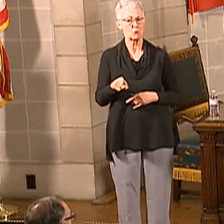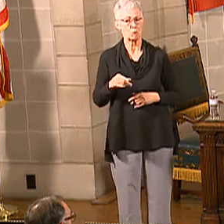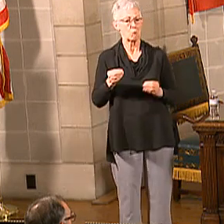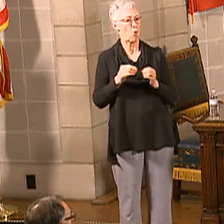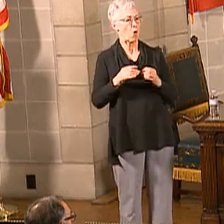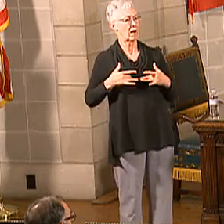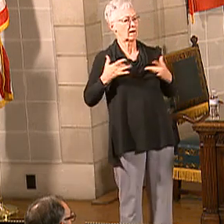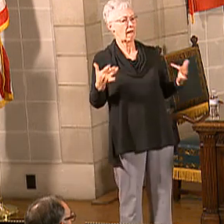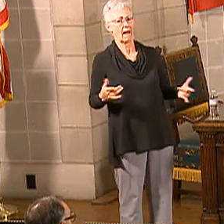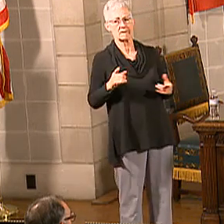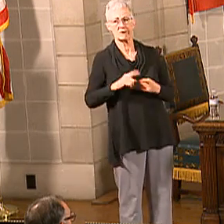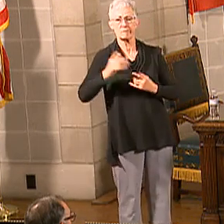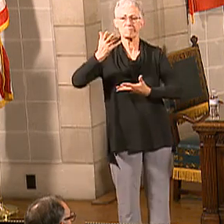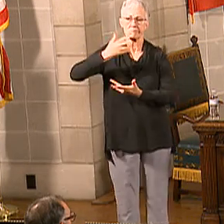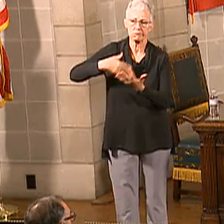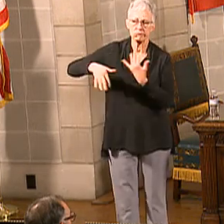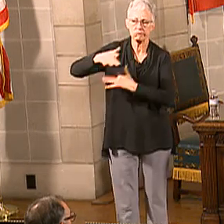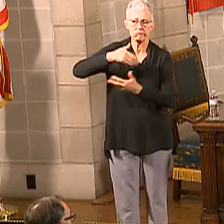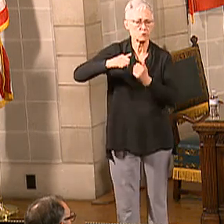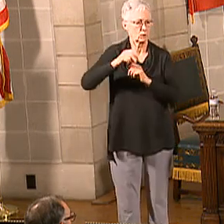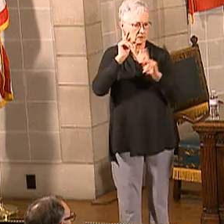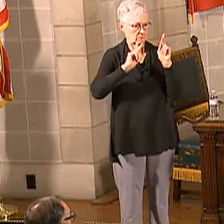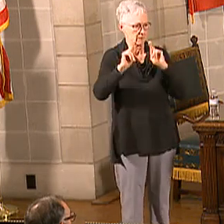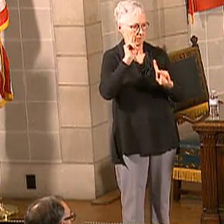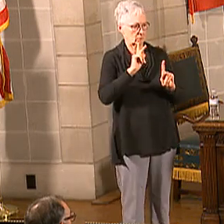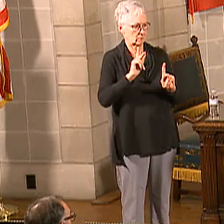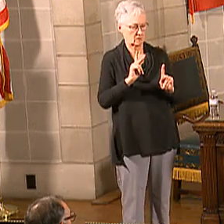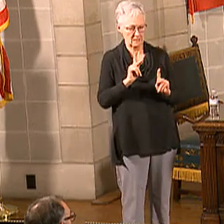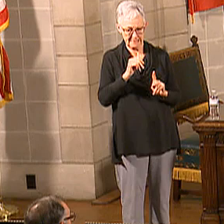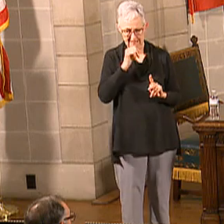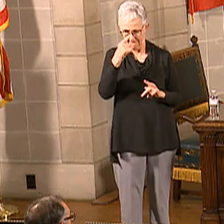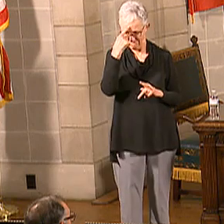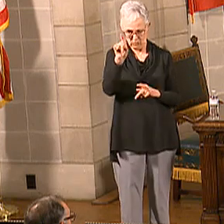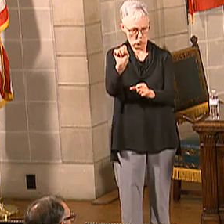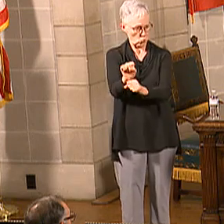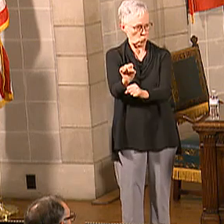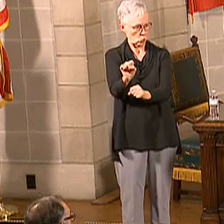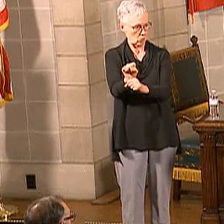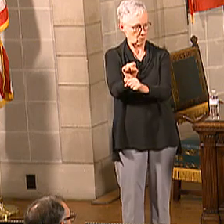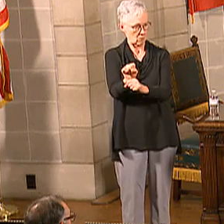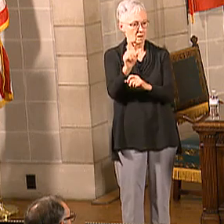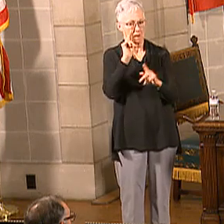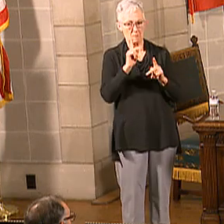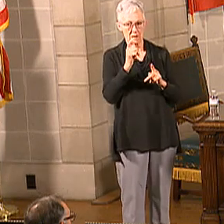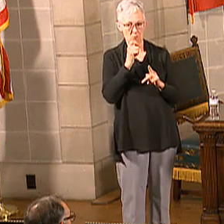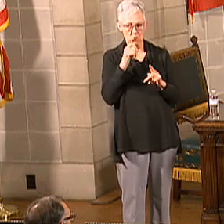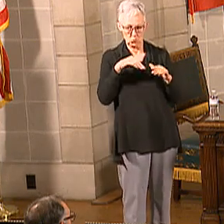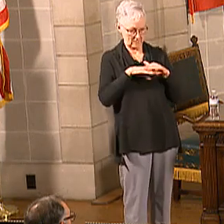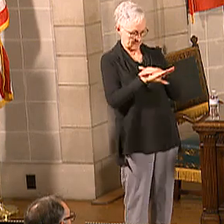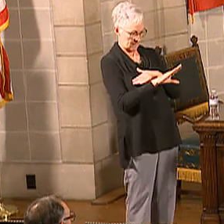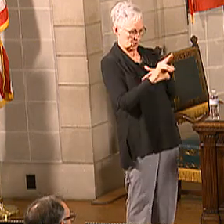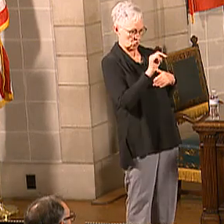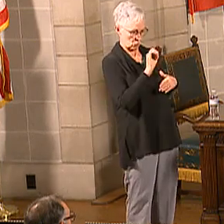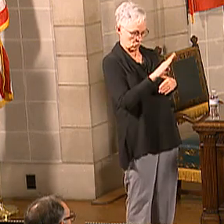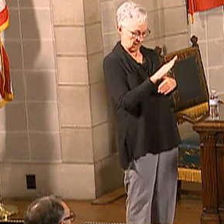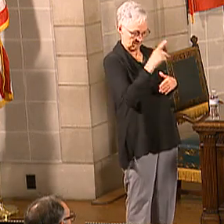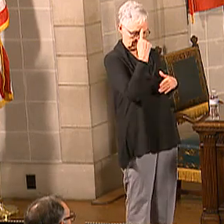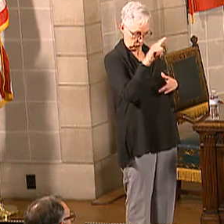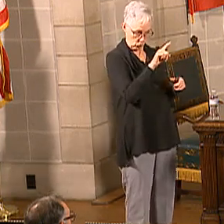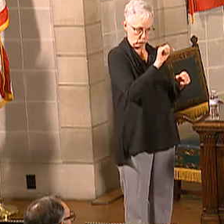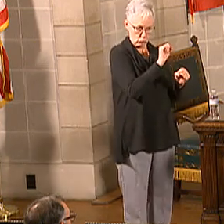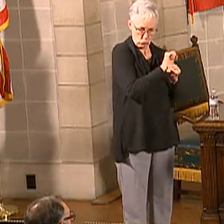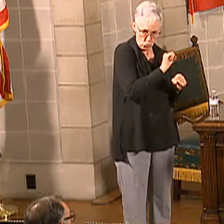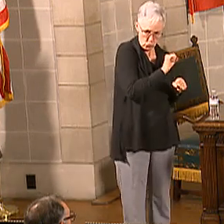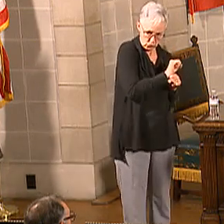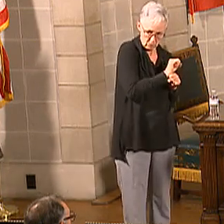back because you got a lake house, you're coming back to socialize, not to work. People who are coming here to work are, now those companies have to take the same precautions